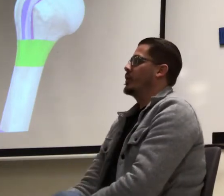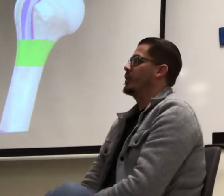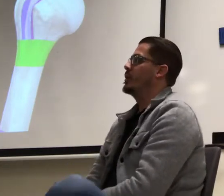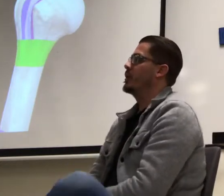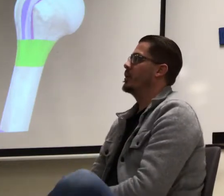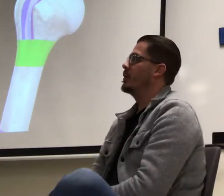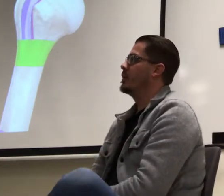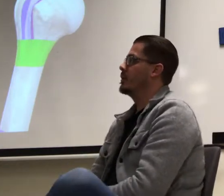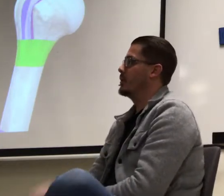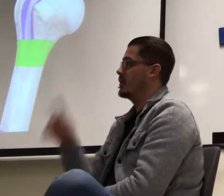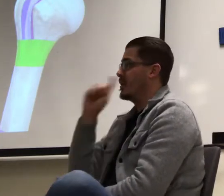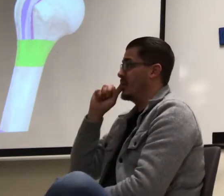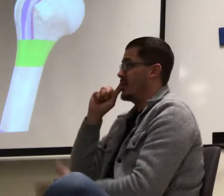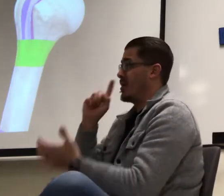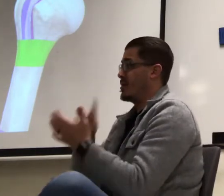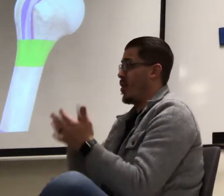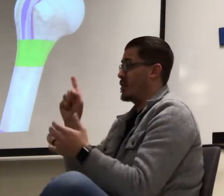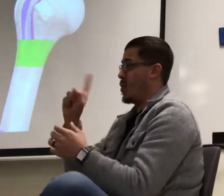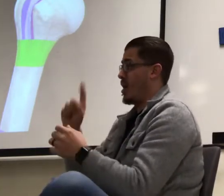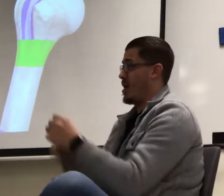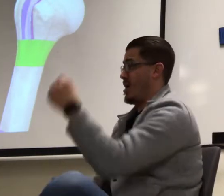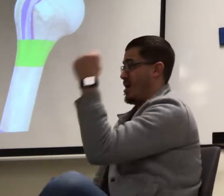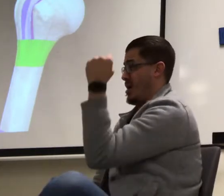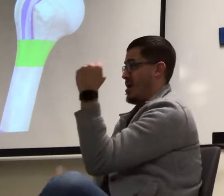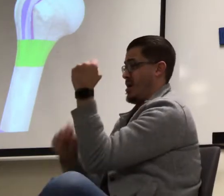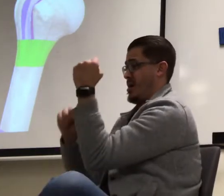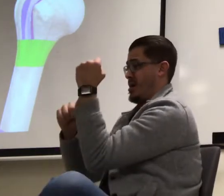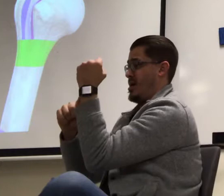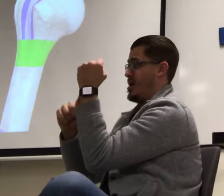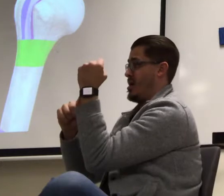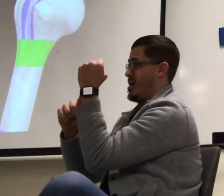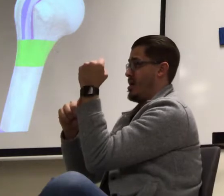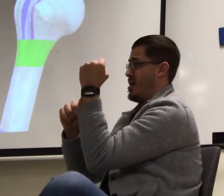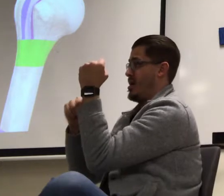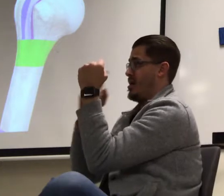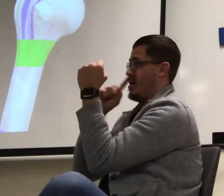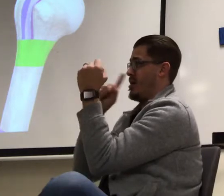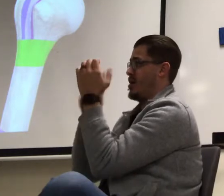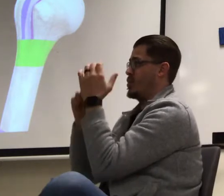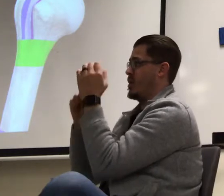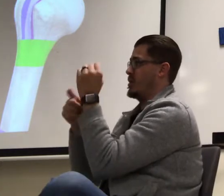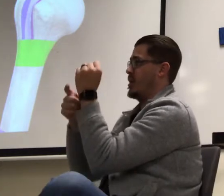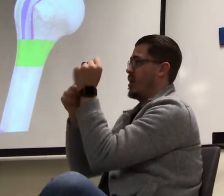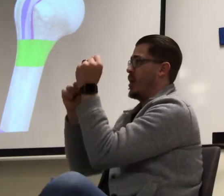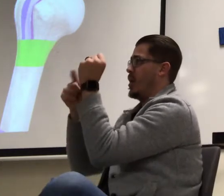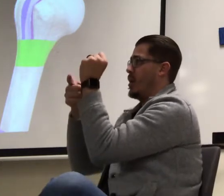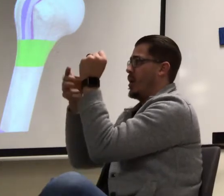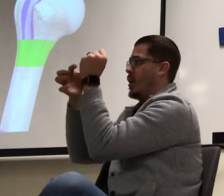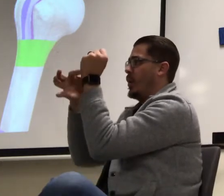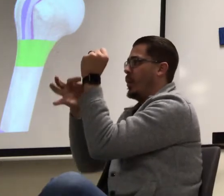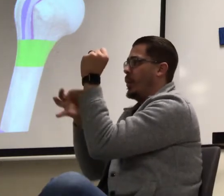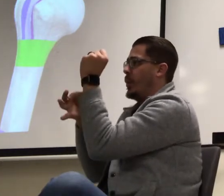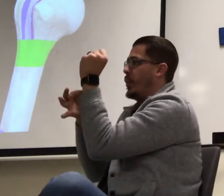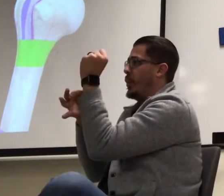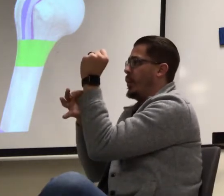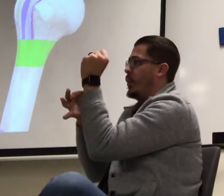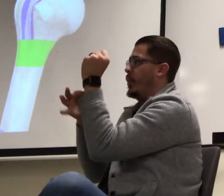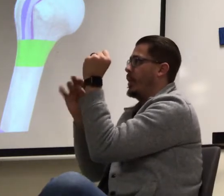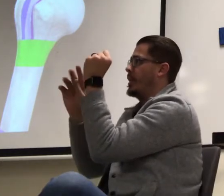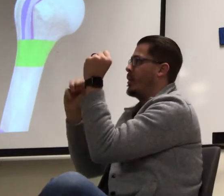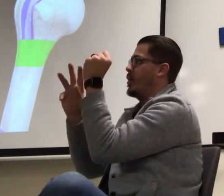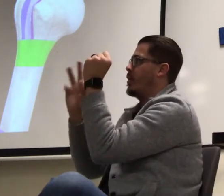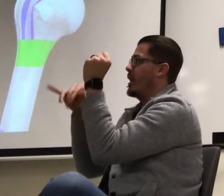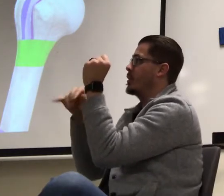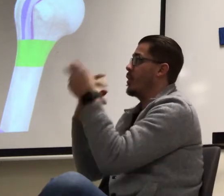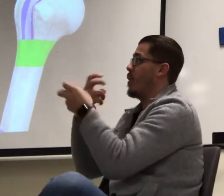Because look where it is. It's kind of where the tubercles kind of narrow. That's usually where